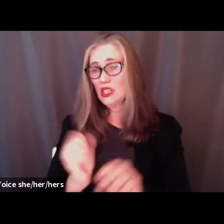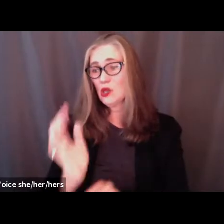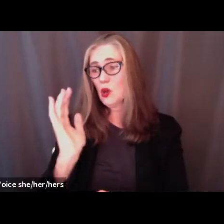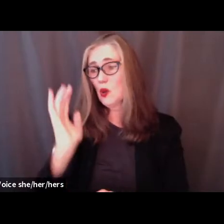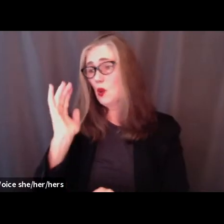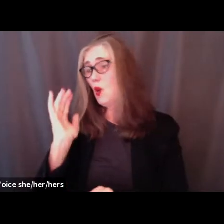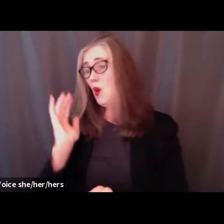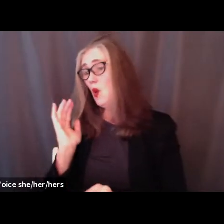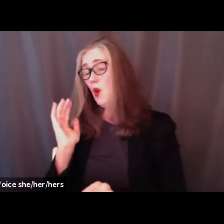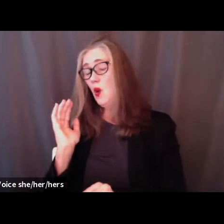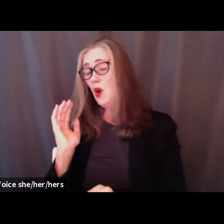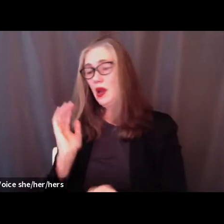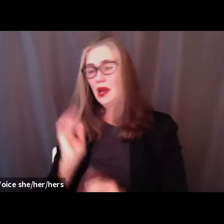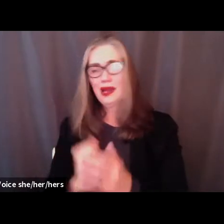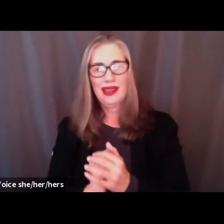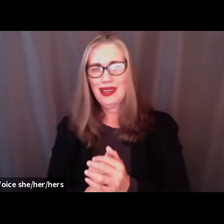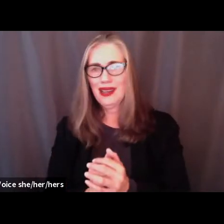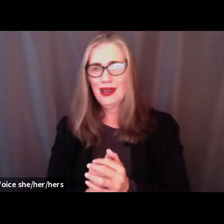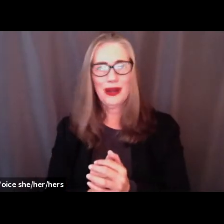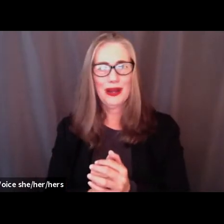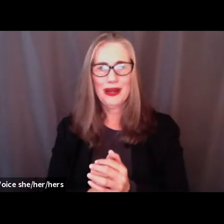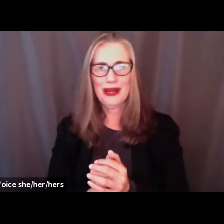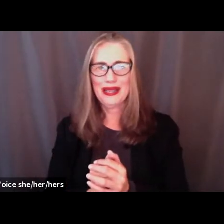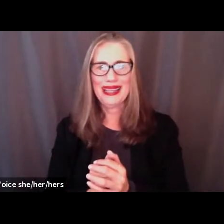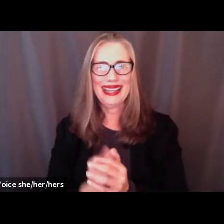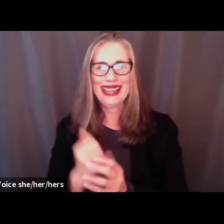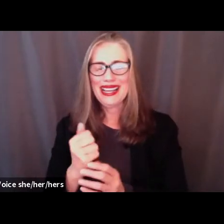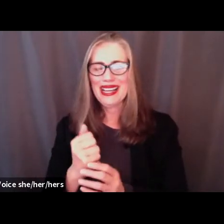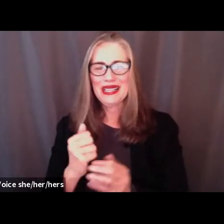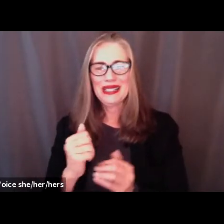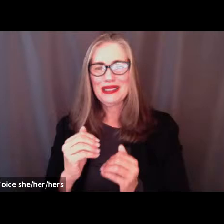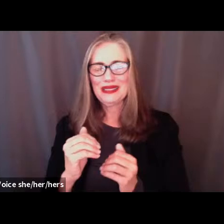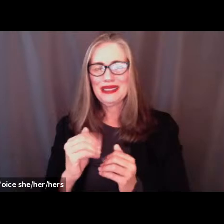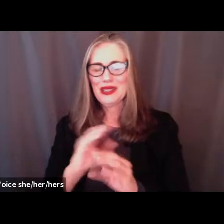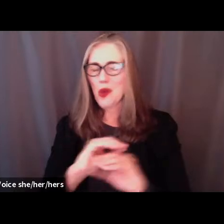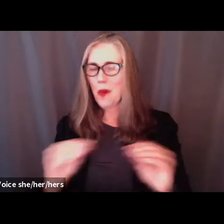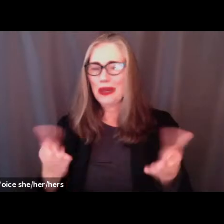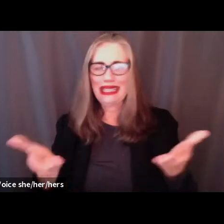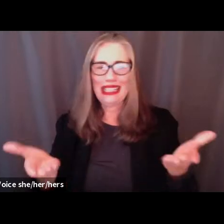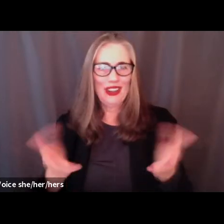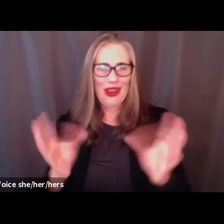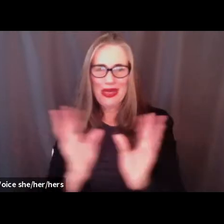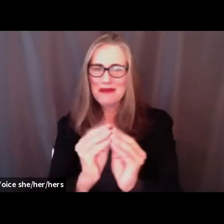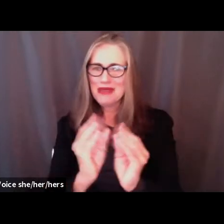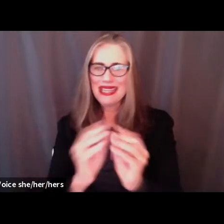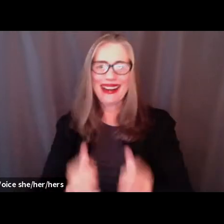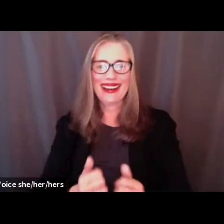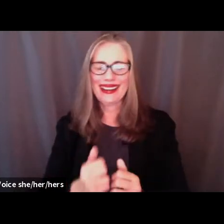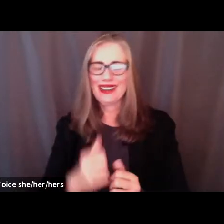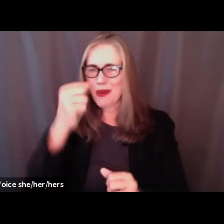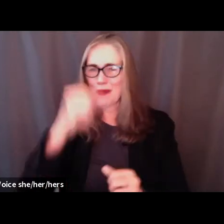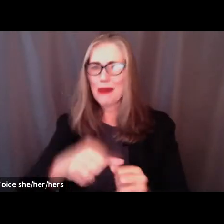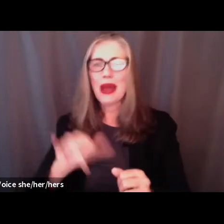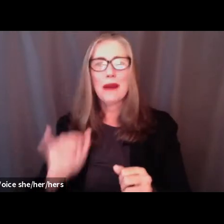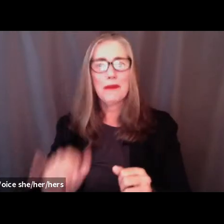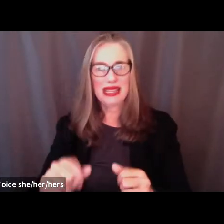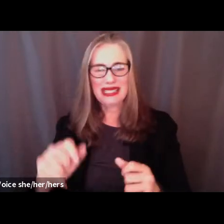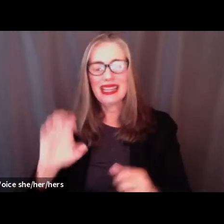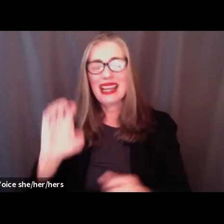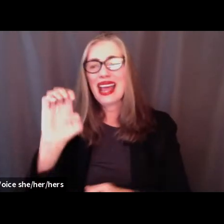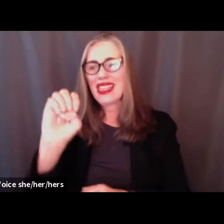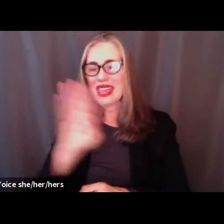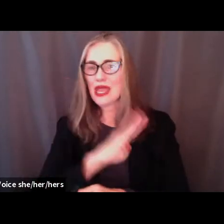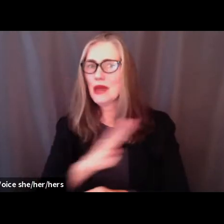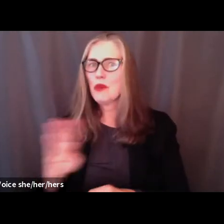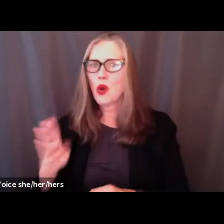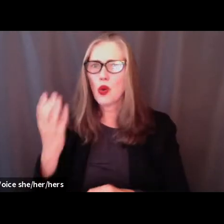beyond the memory of anyone at this meeting, the size of the e-board has substantially increased, has almost doubled as